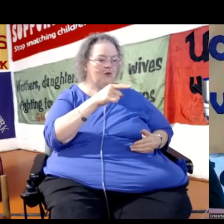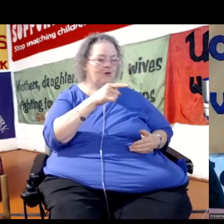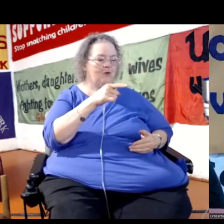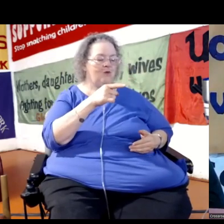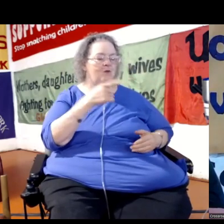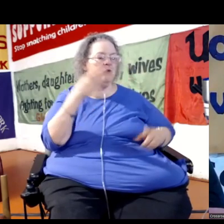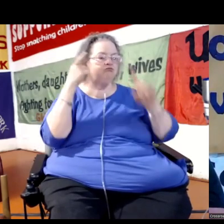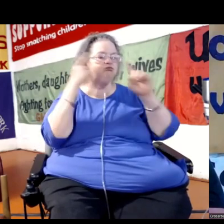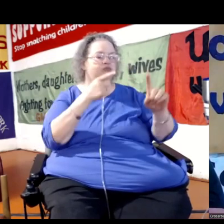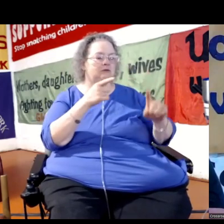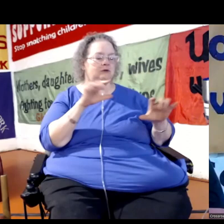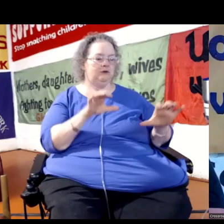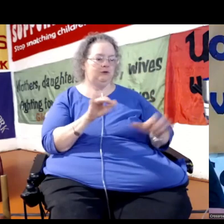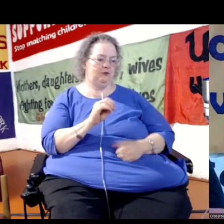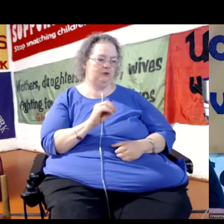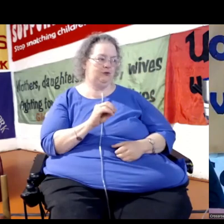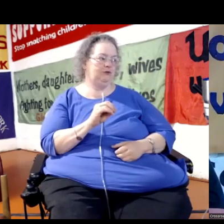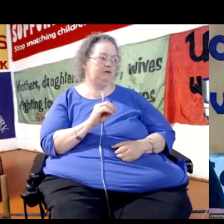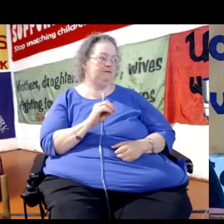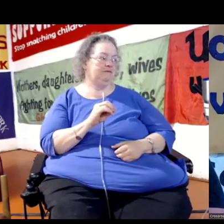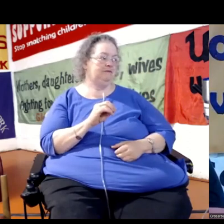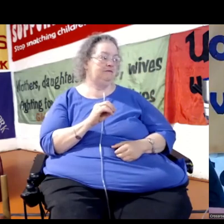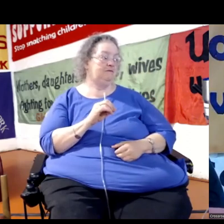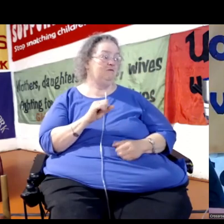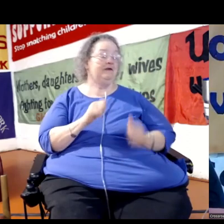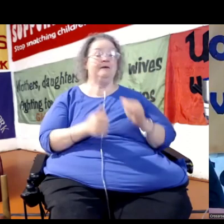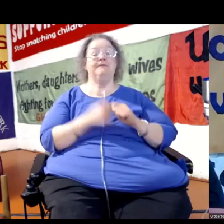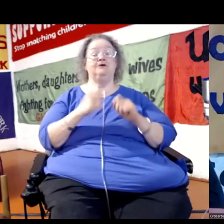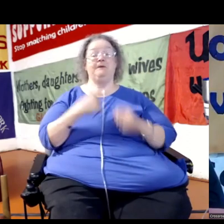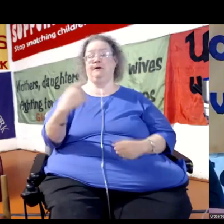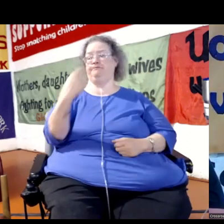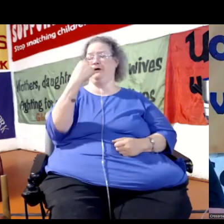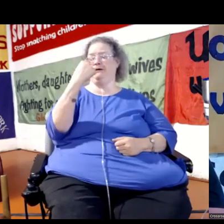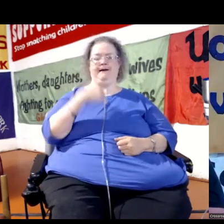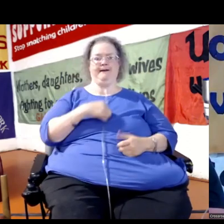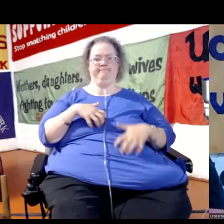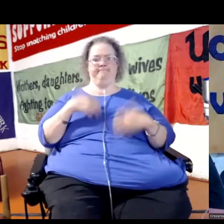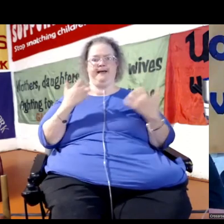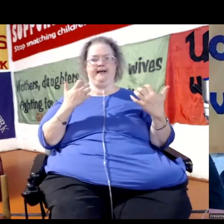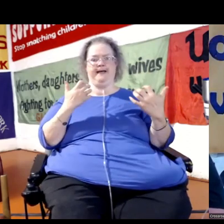And I, you know, most time people point at me, I get up.